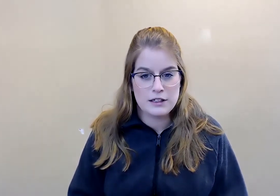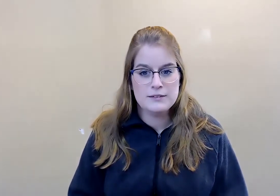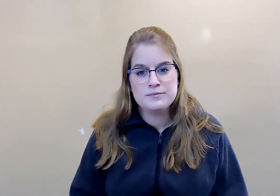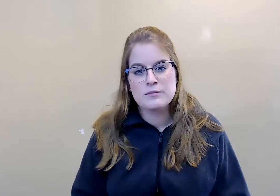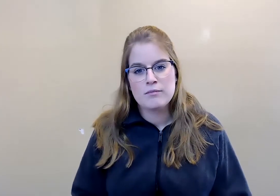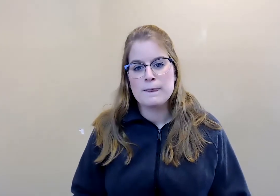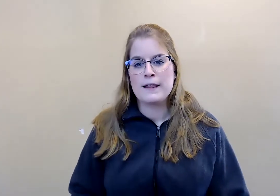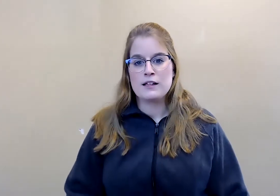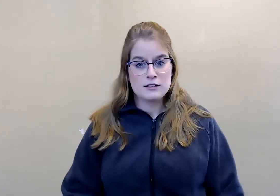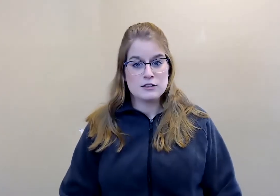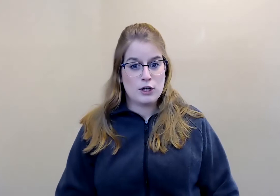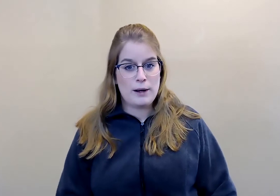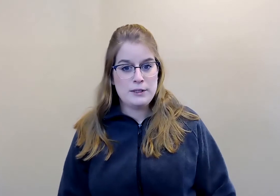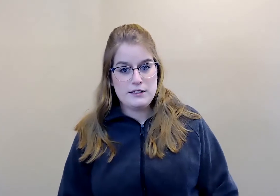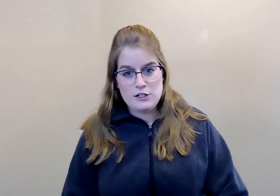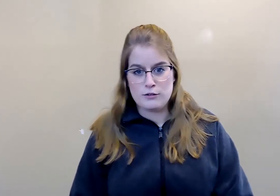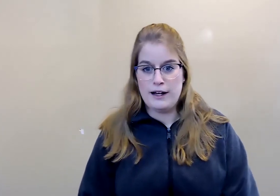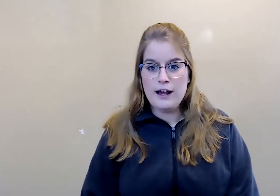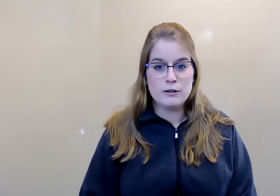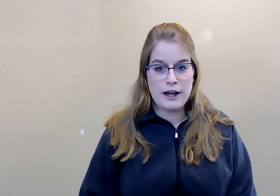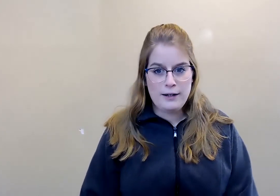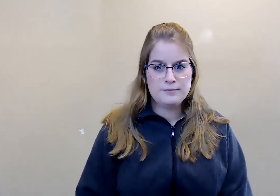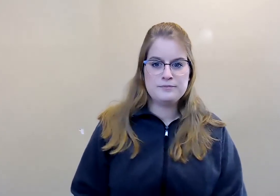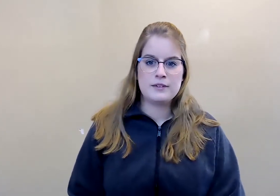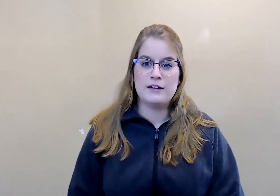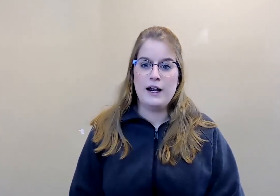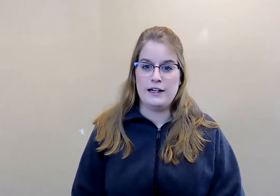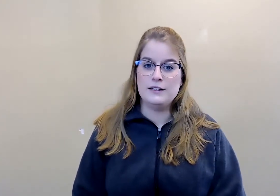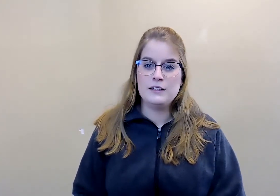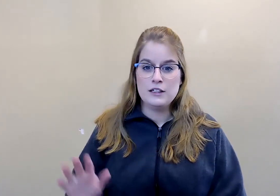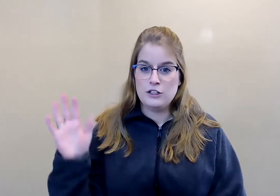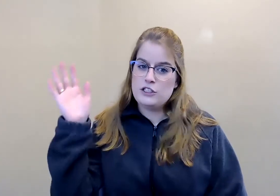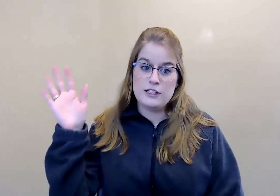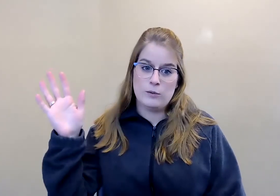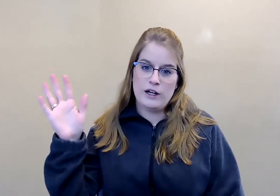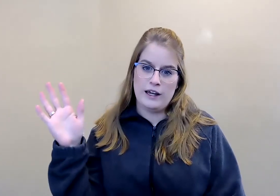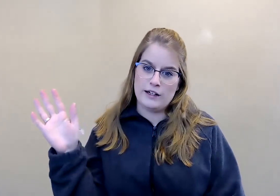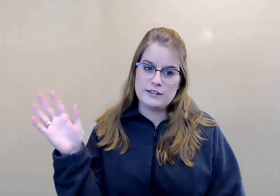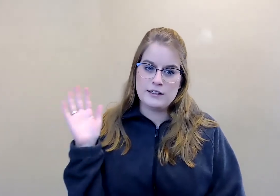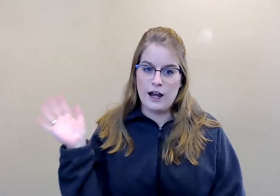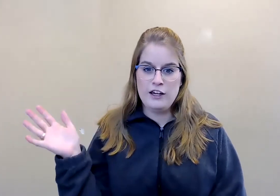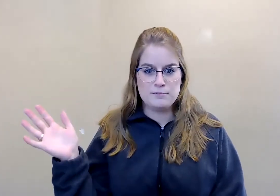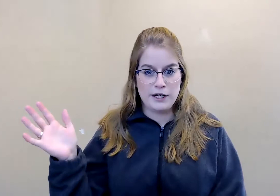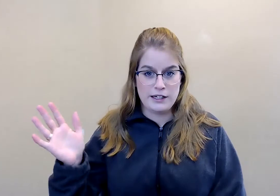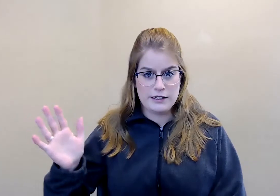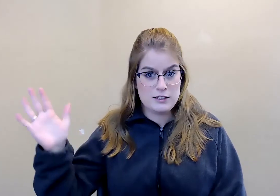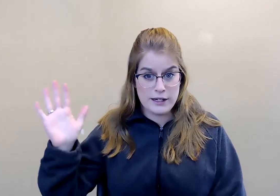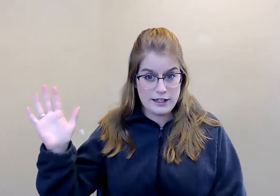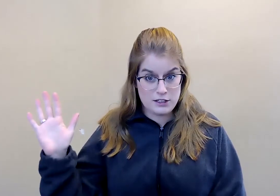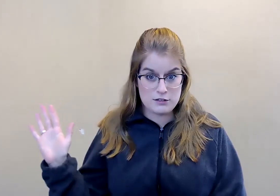it. So I'm going to teach you right now, okay? Get ready. You just need one hand. I am right-handed, so I like to use my